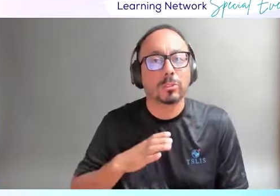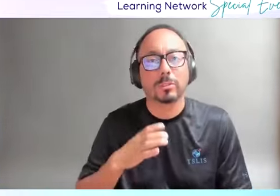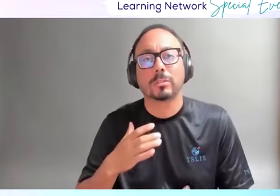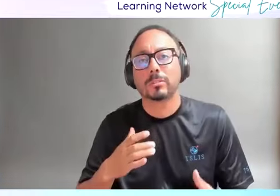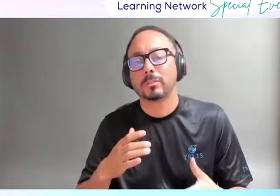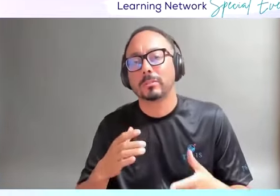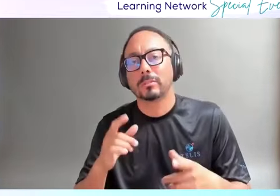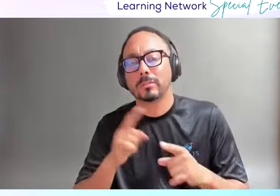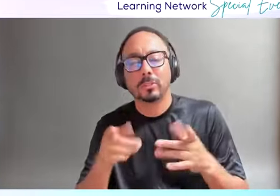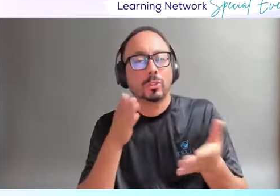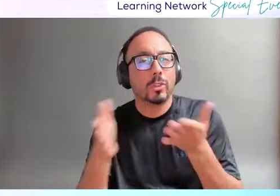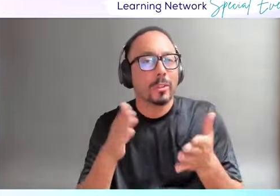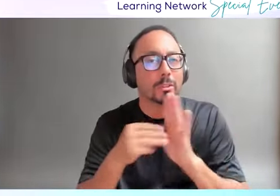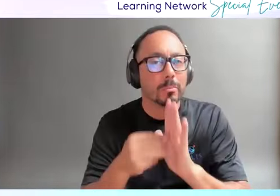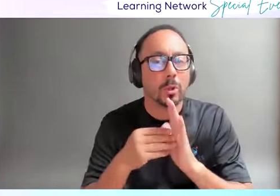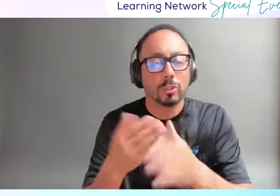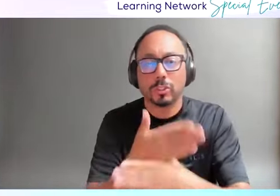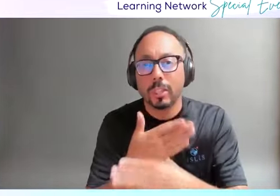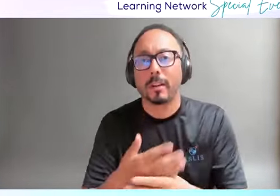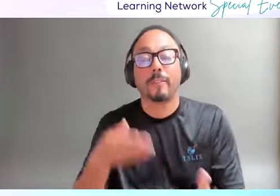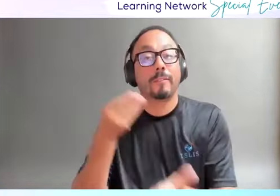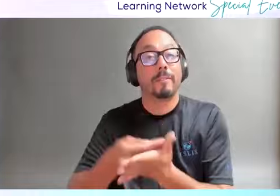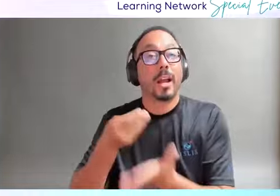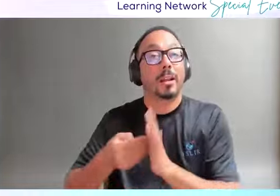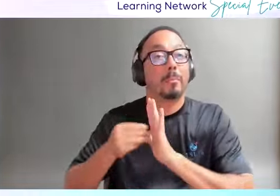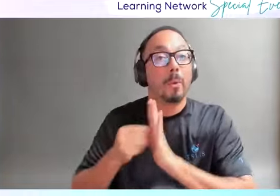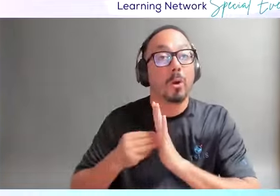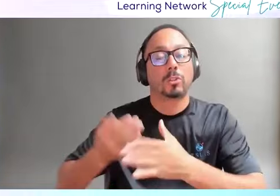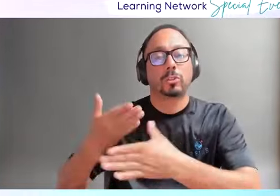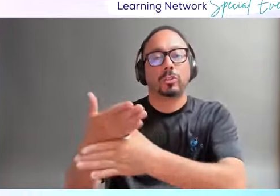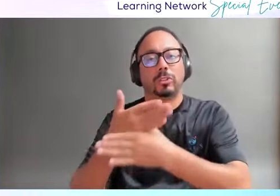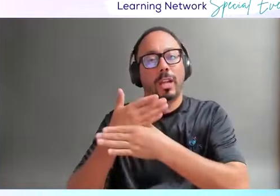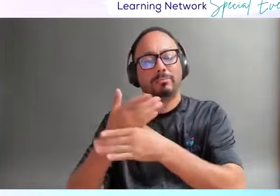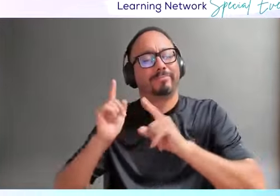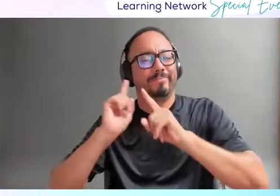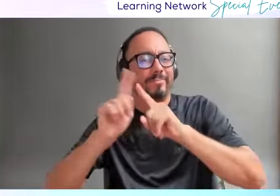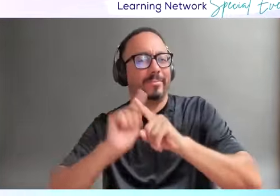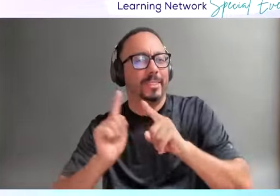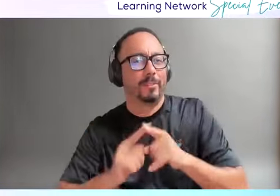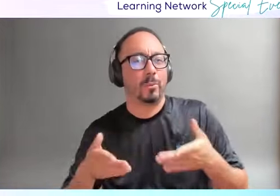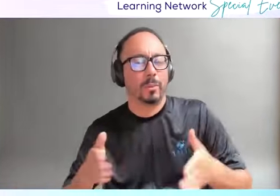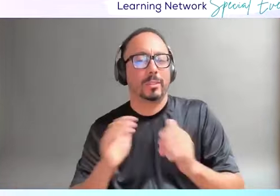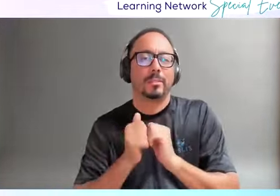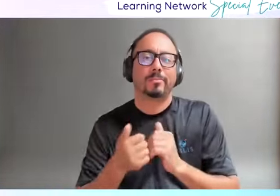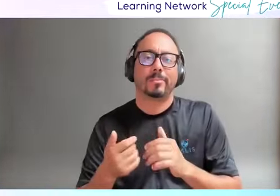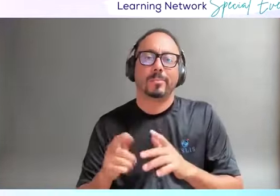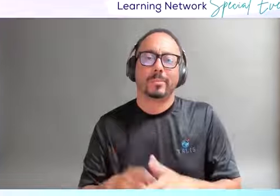models, shared funding models, and all kinds of other ways in which we might begin to form more